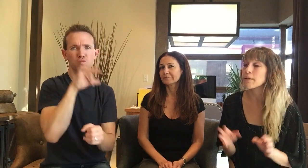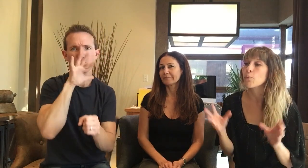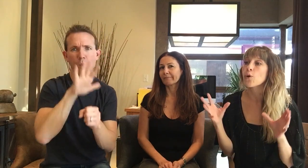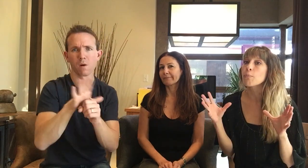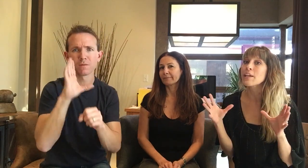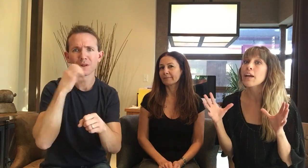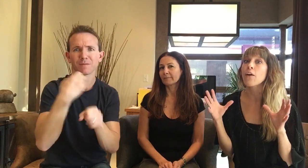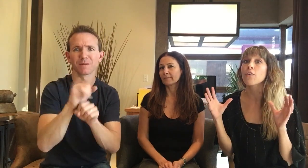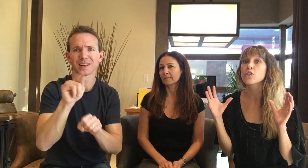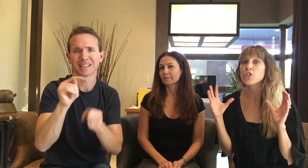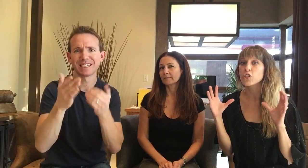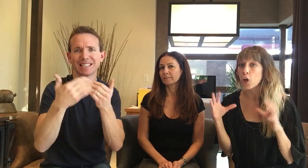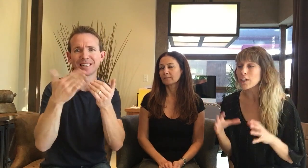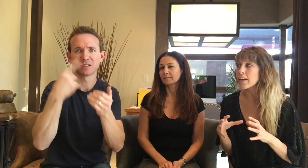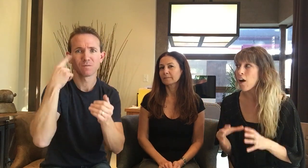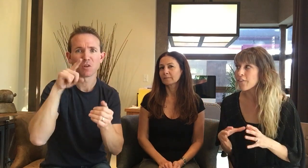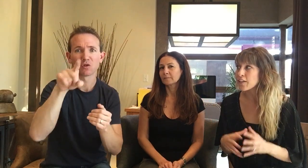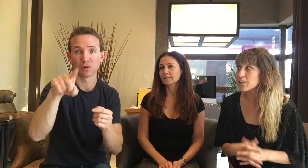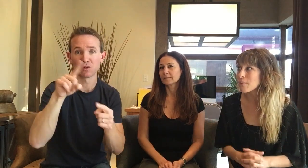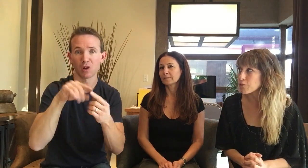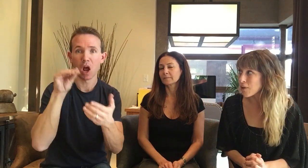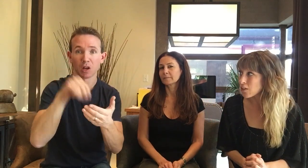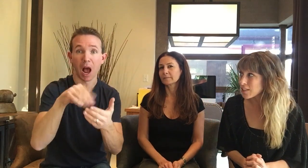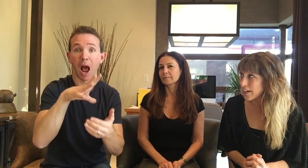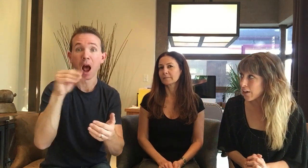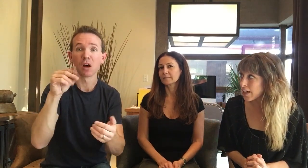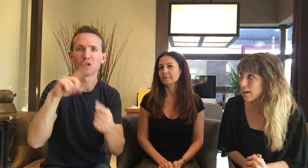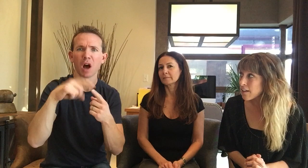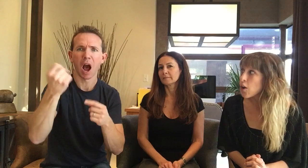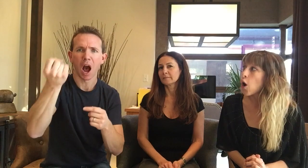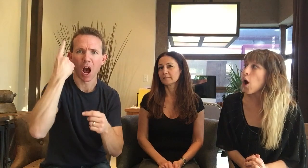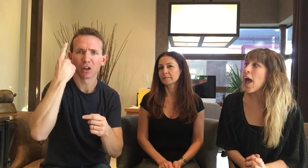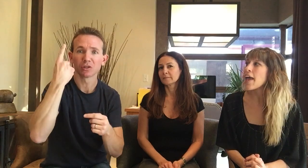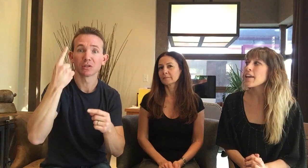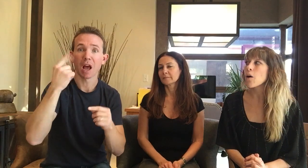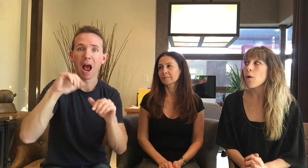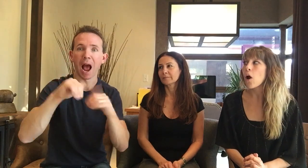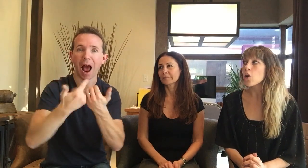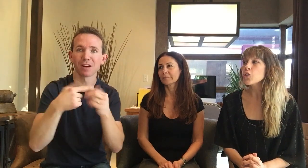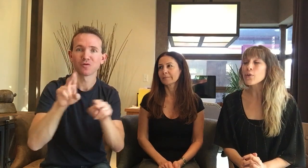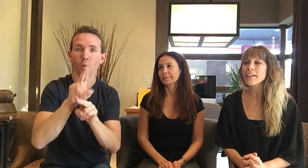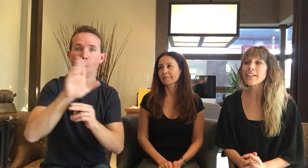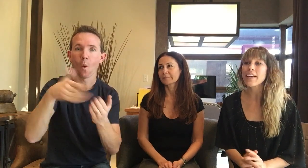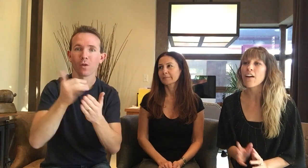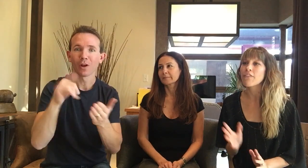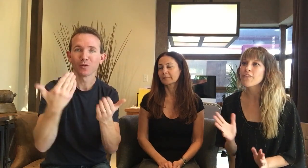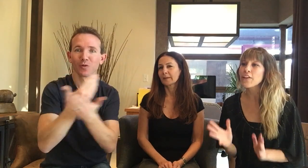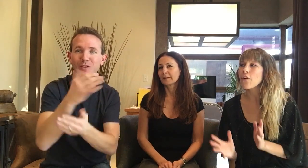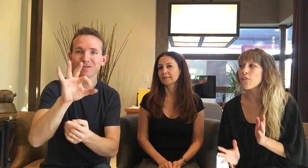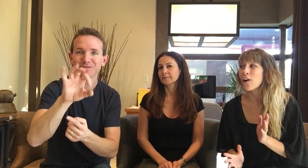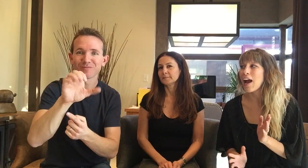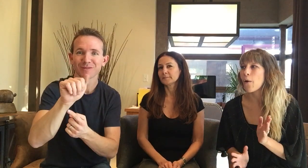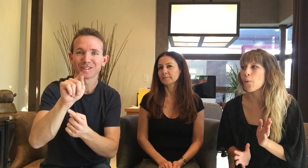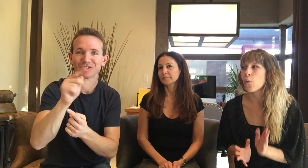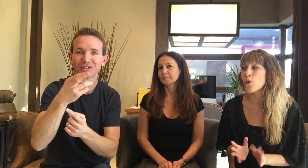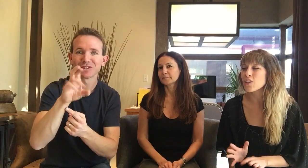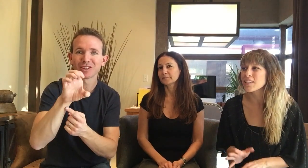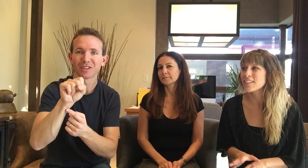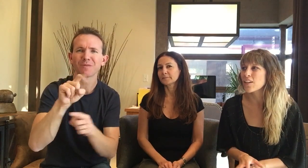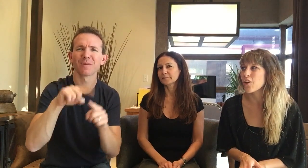it will be starting off here in the metropolitan area, and you can get a feel for how it works and see all the